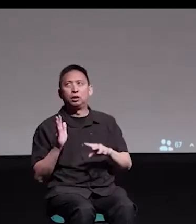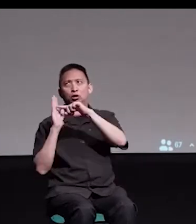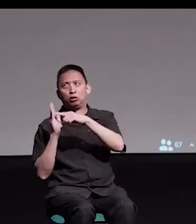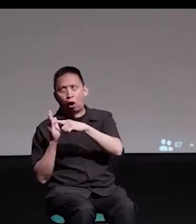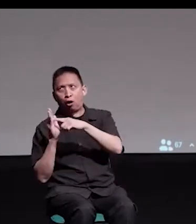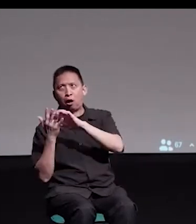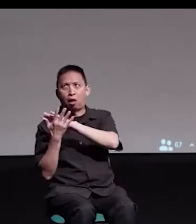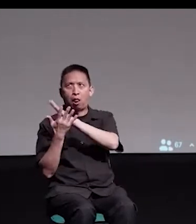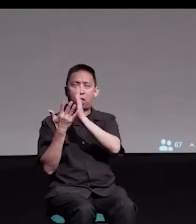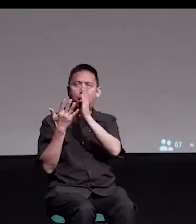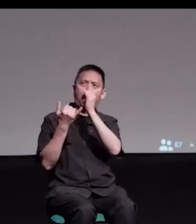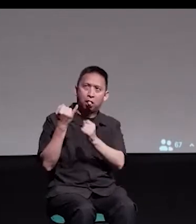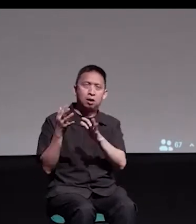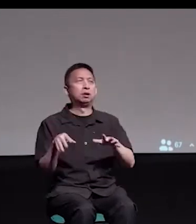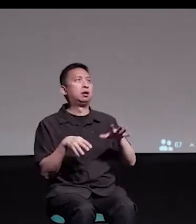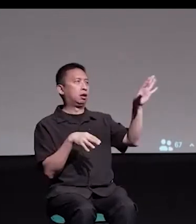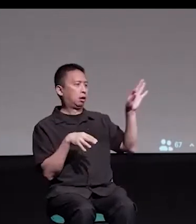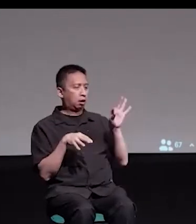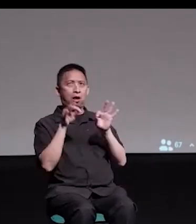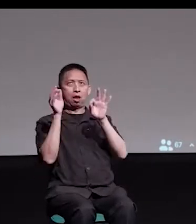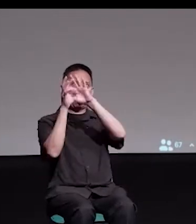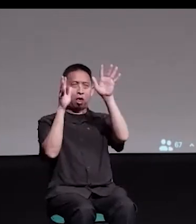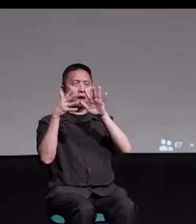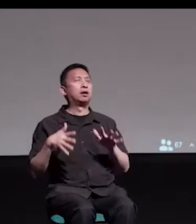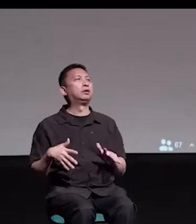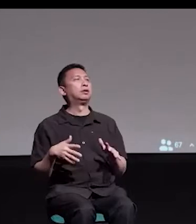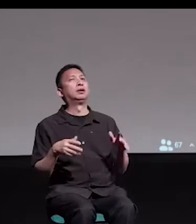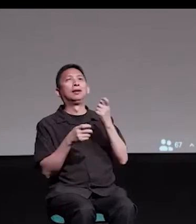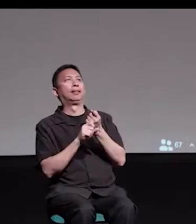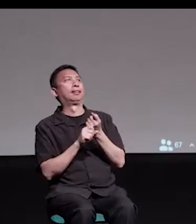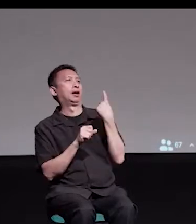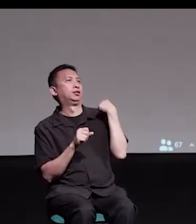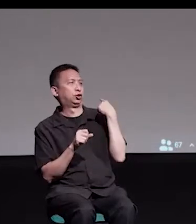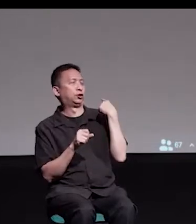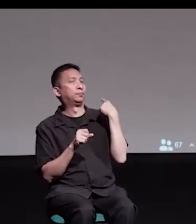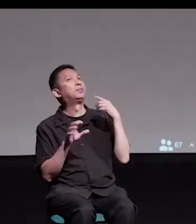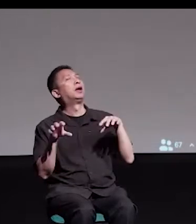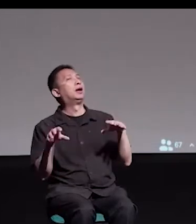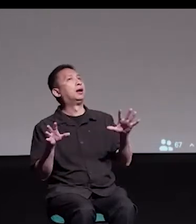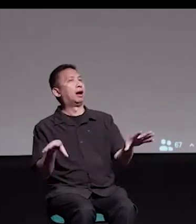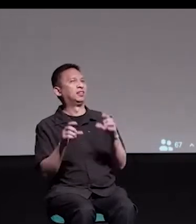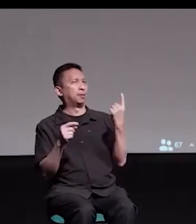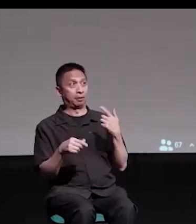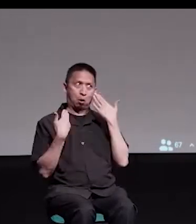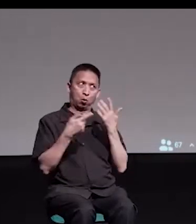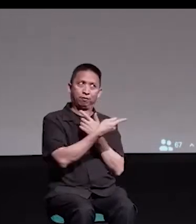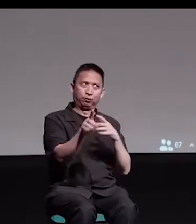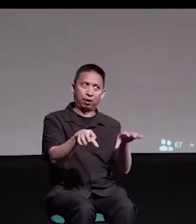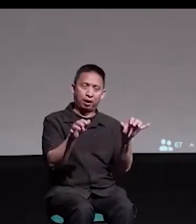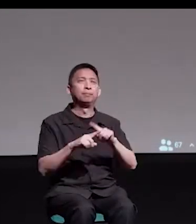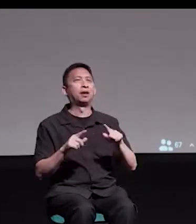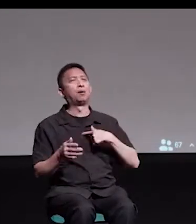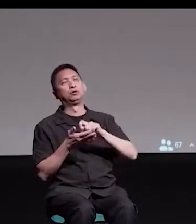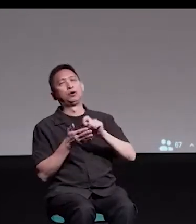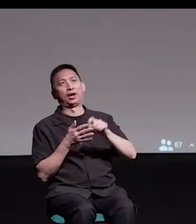more manageable, biting off the pieces. And last year I did novel writing month. I don't know if anybody else has ever done that. And I was writing a